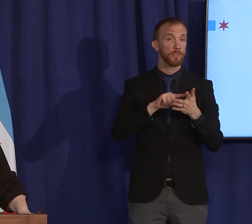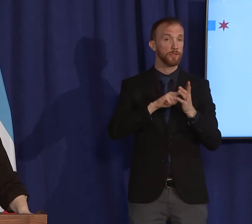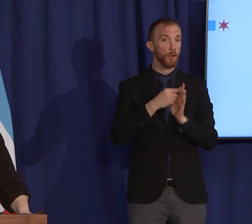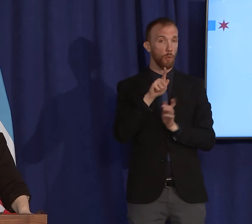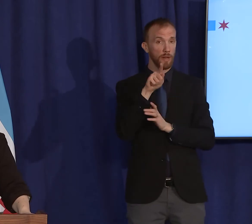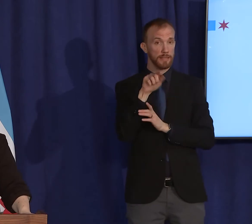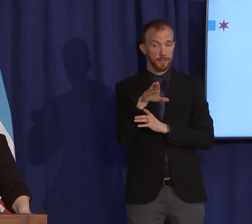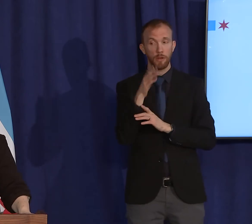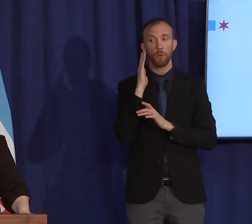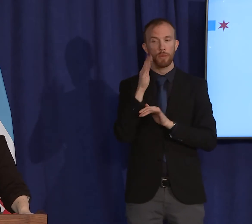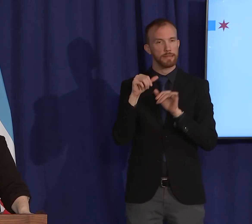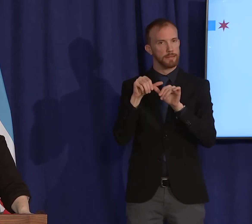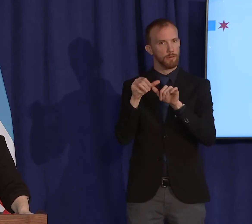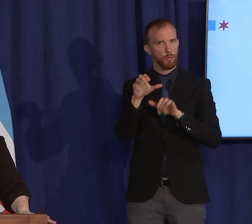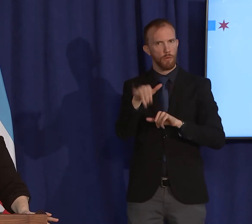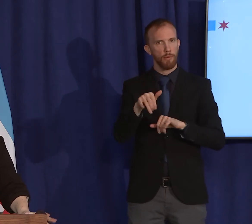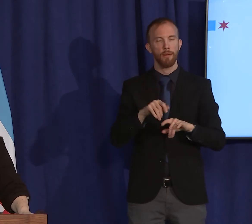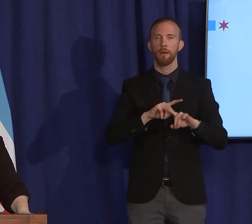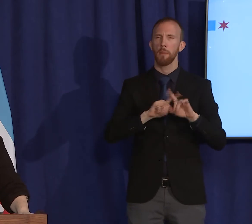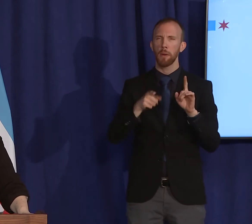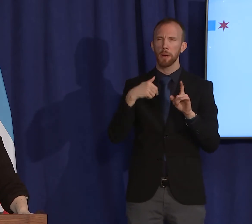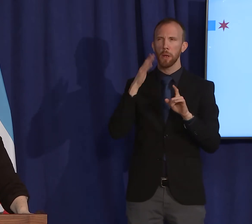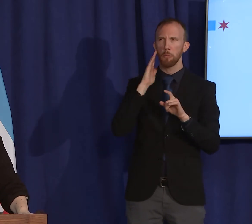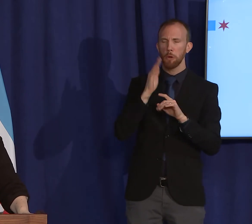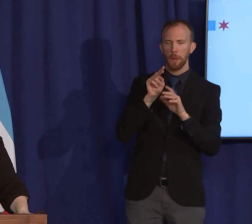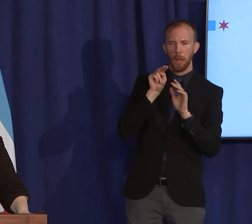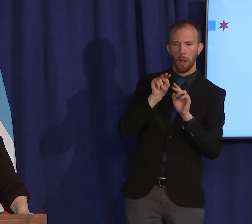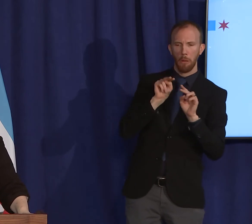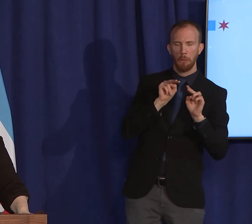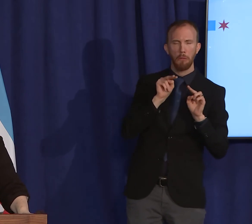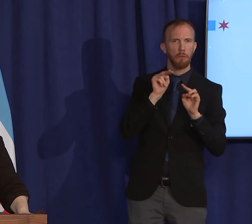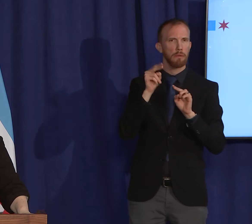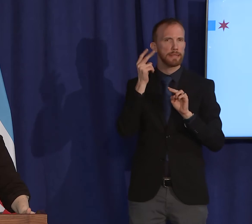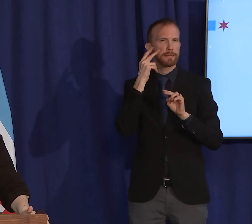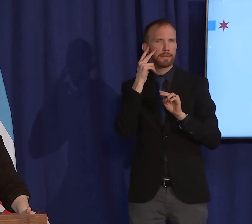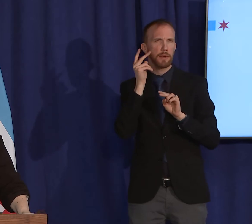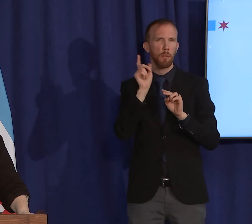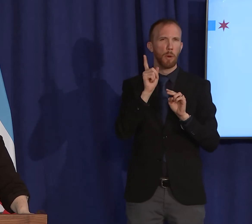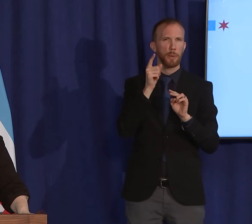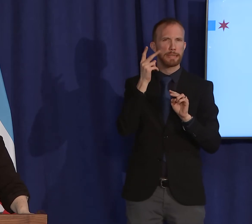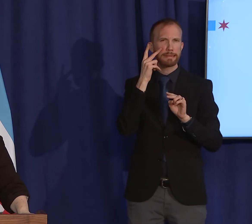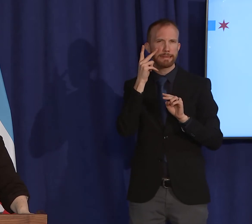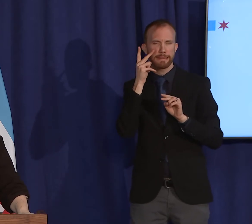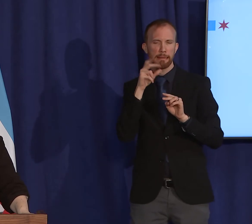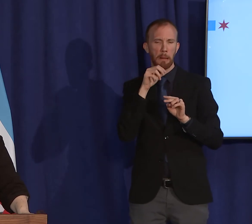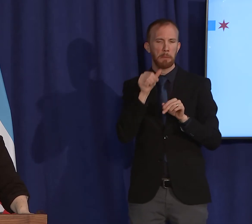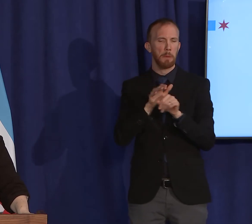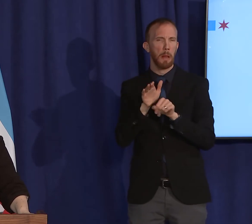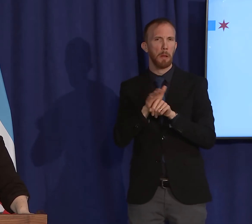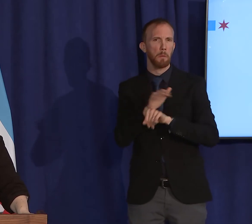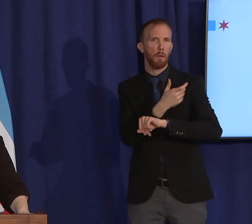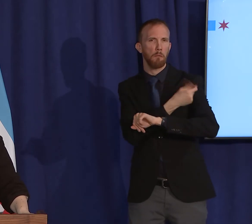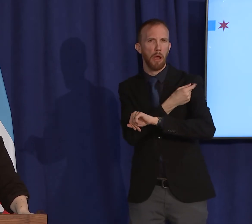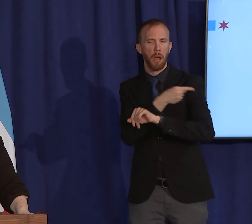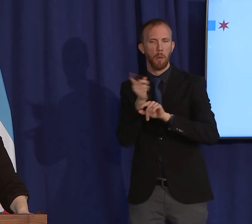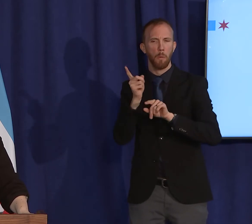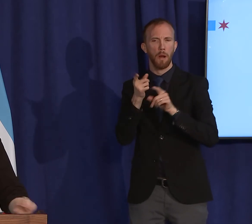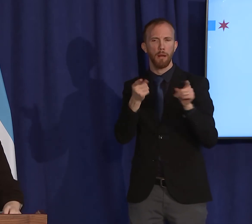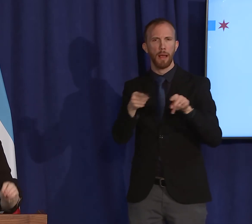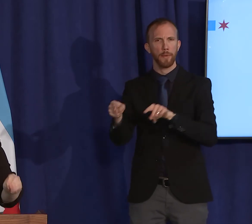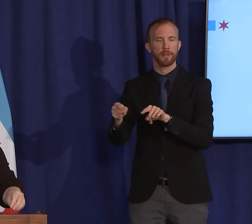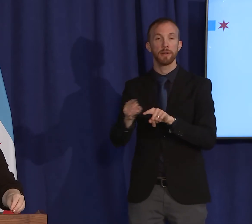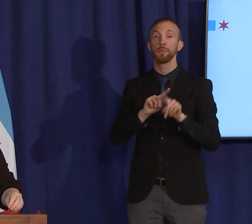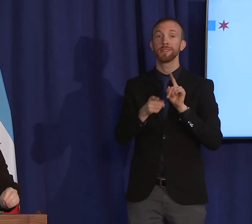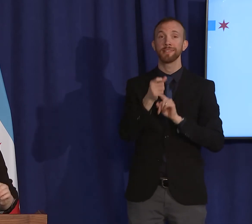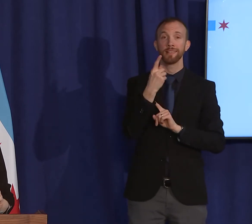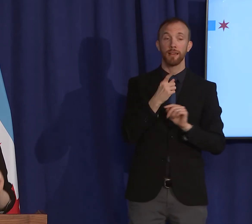we'll be pulling in where have we seen data related to lower vaccination rates. The good news is that the Protect Chicago Plus initiatives